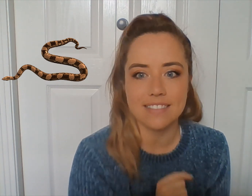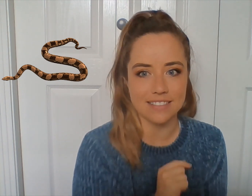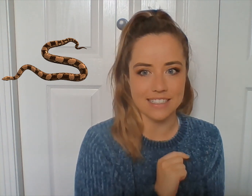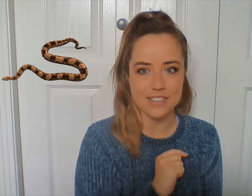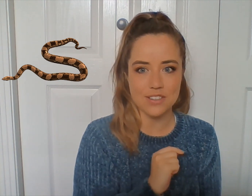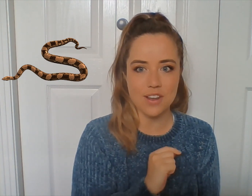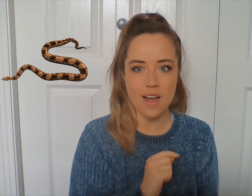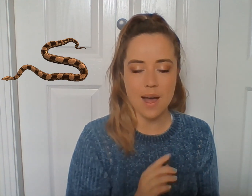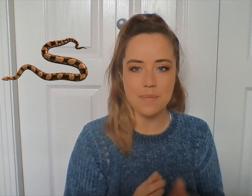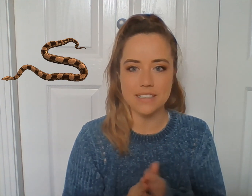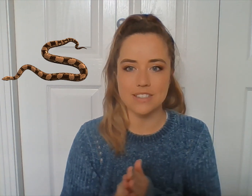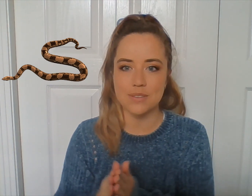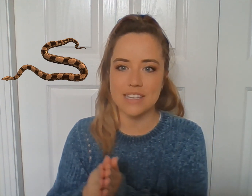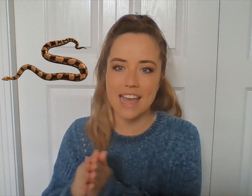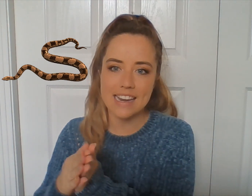Nice job. Let's do it again.